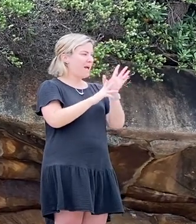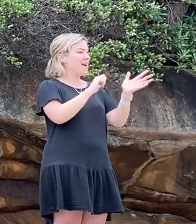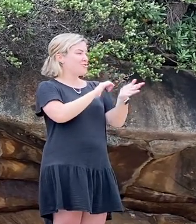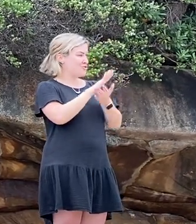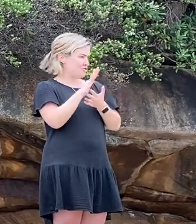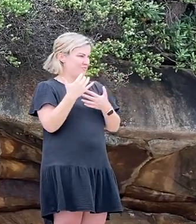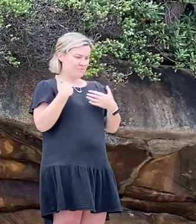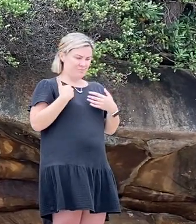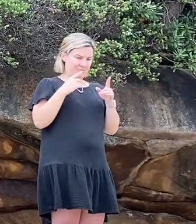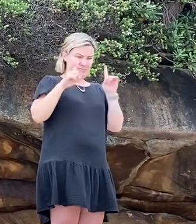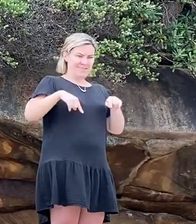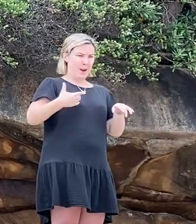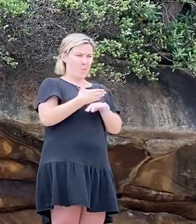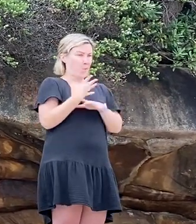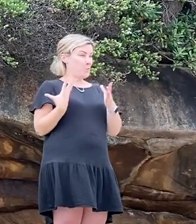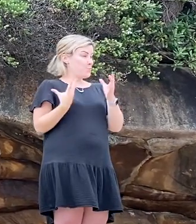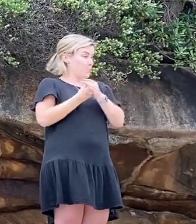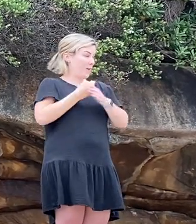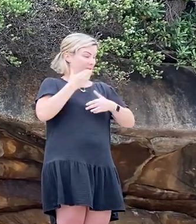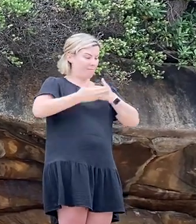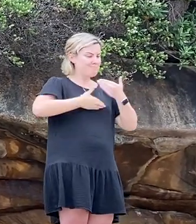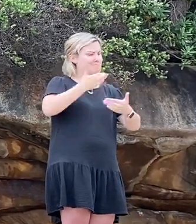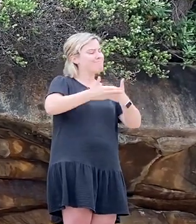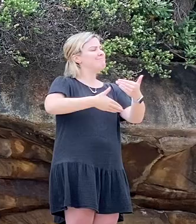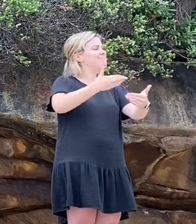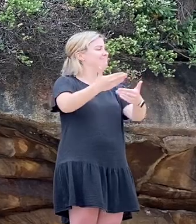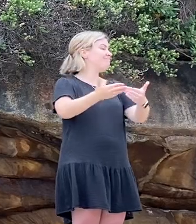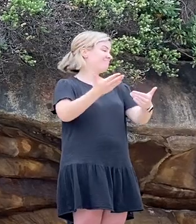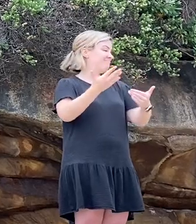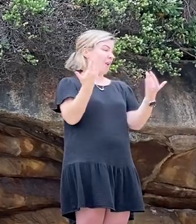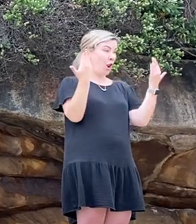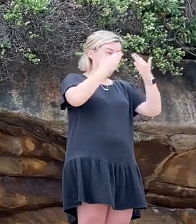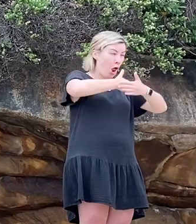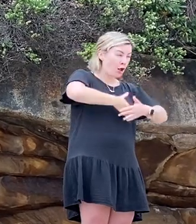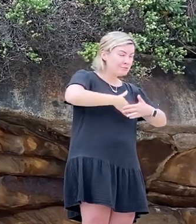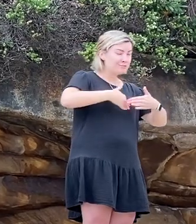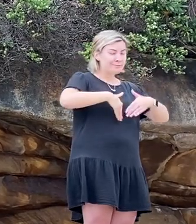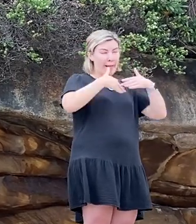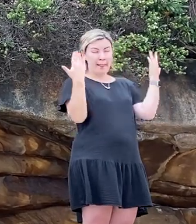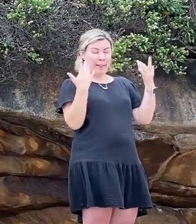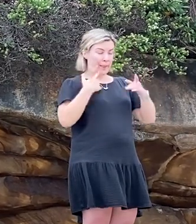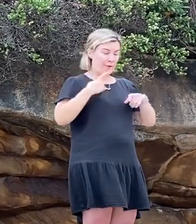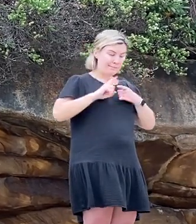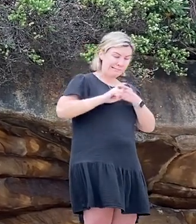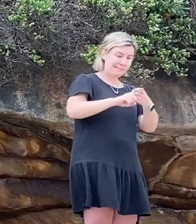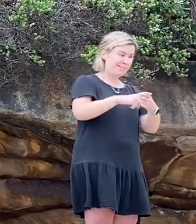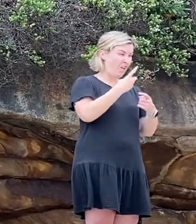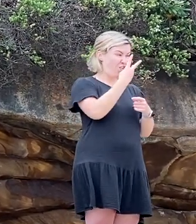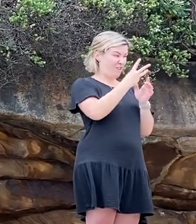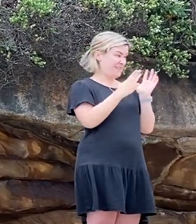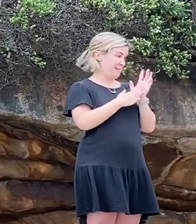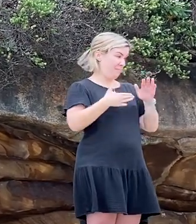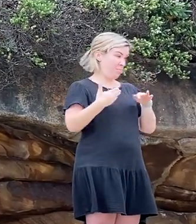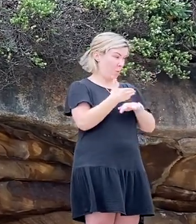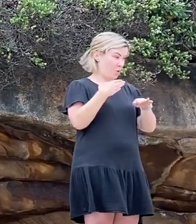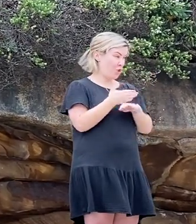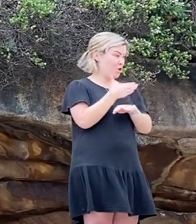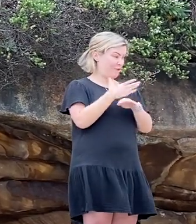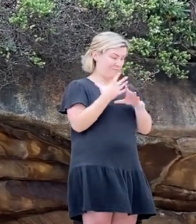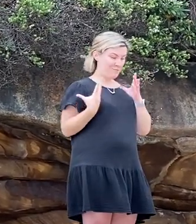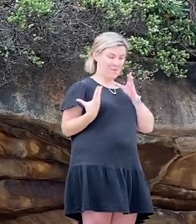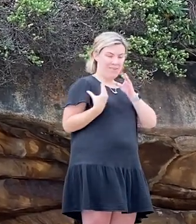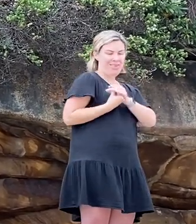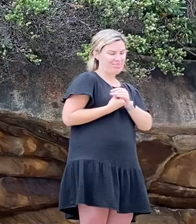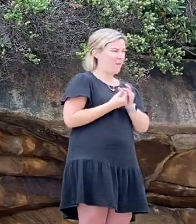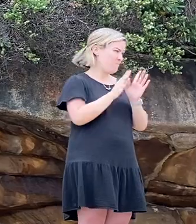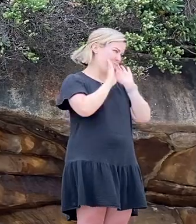started working, and together we worked nighttime, daytime, and it was wonderful. We had 3 months working together.